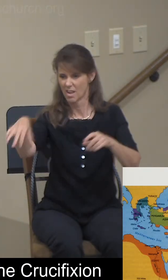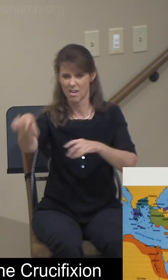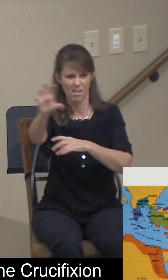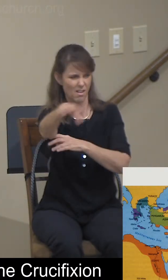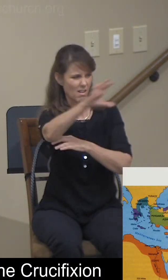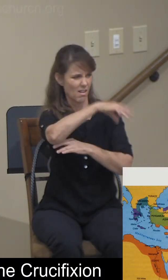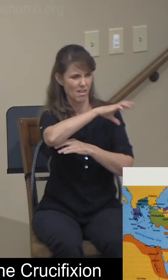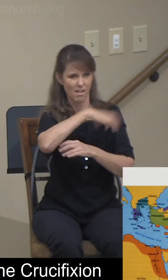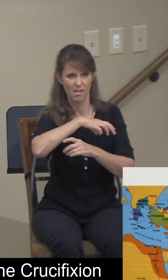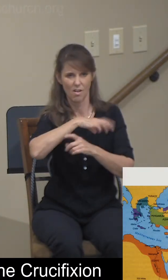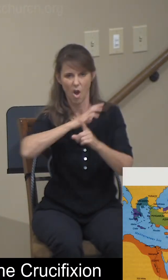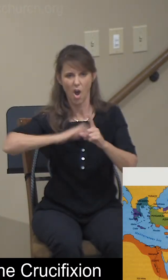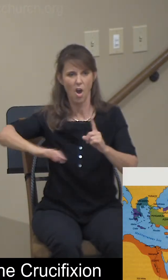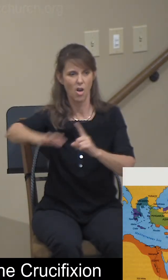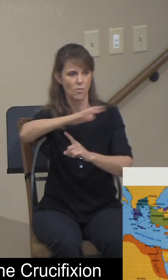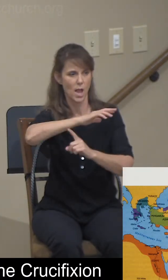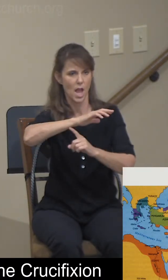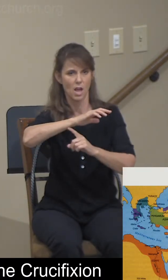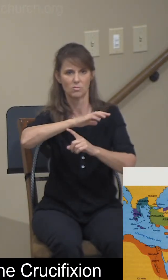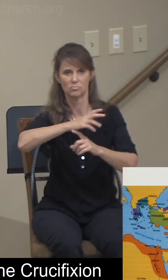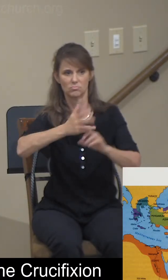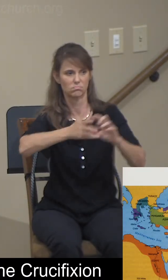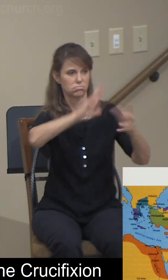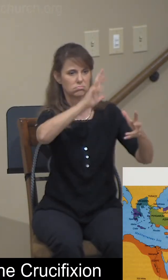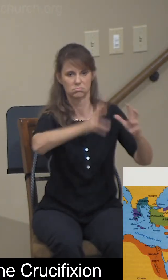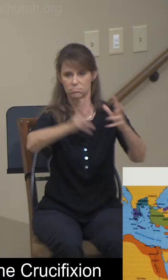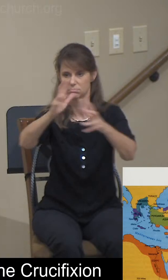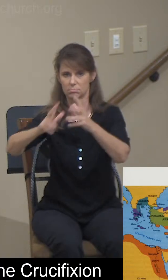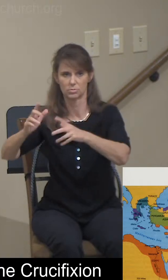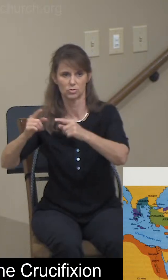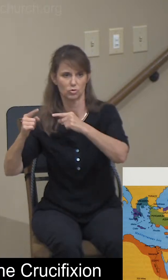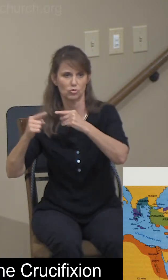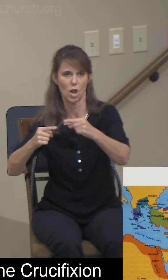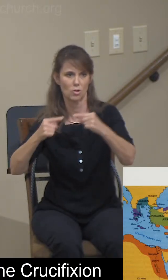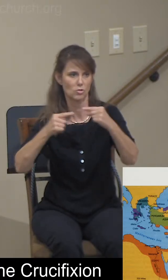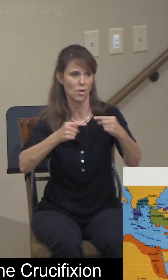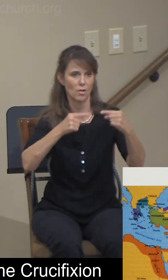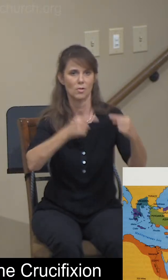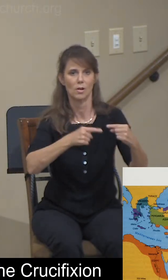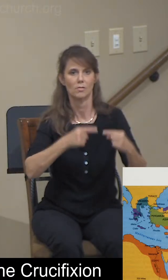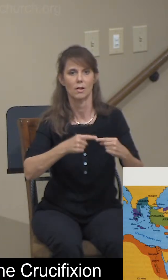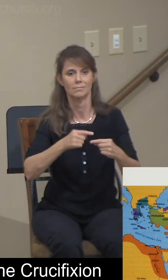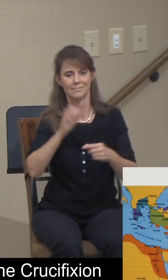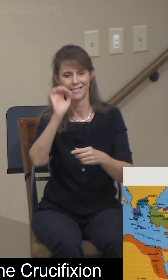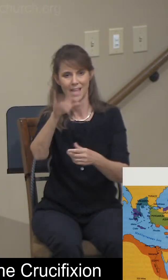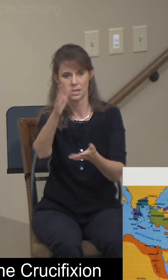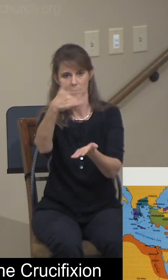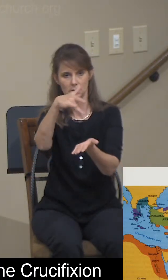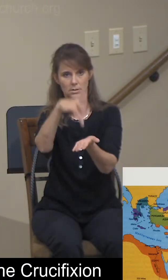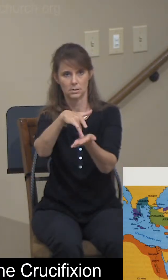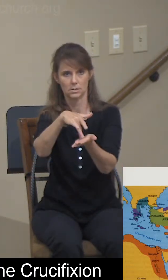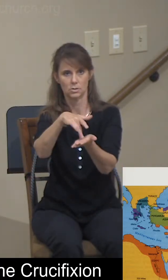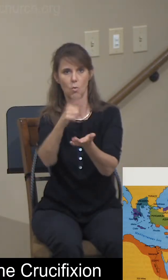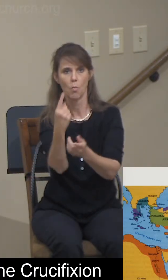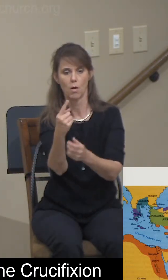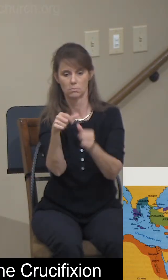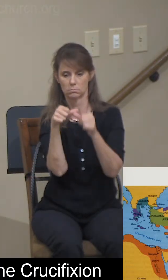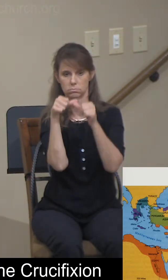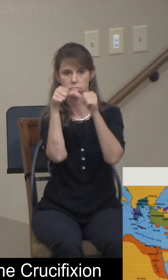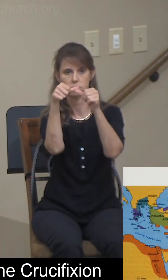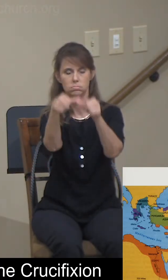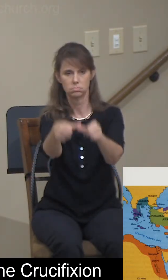and struggle that's going on around. Okay? These are all important factors. This is to begin